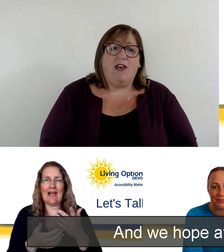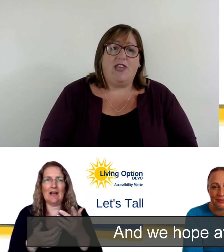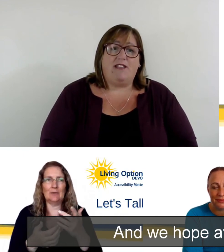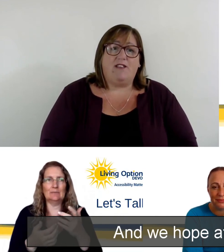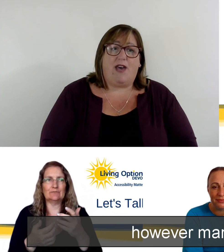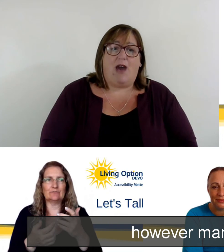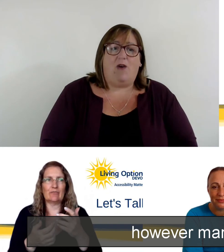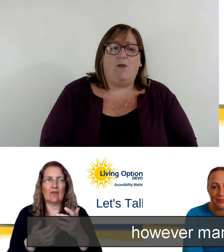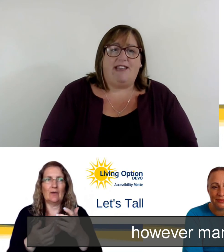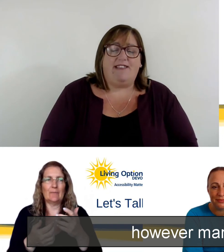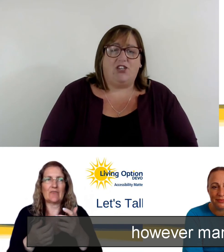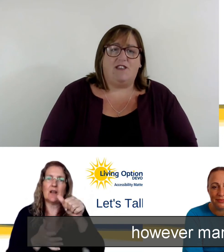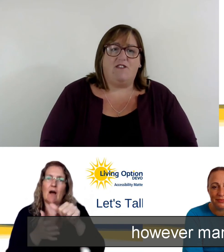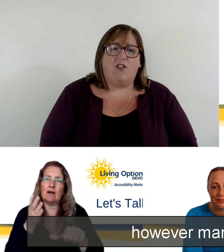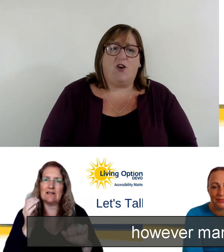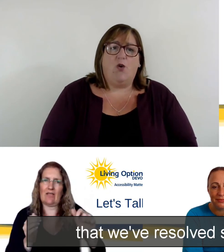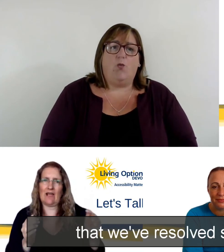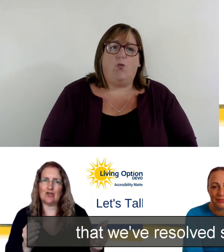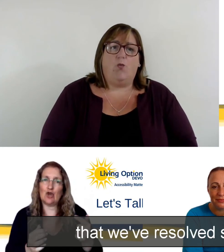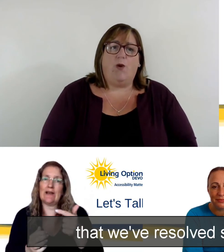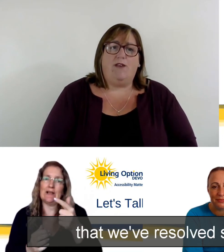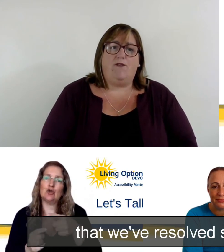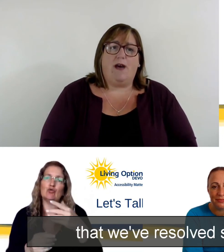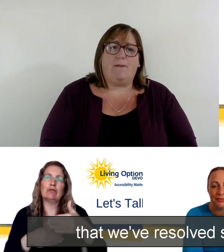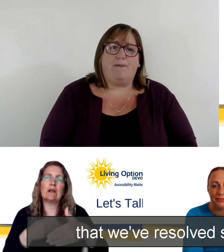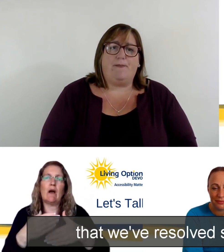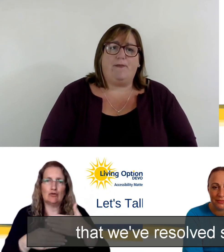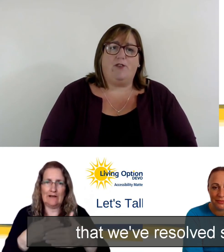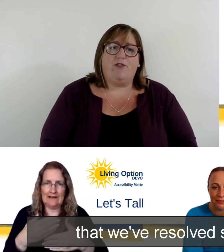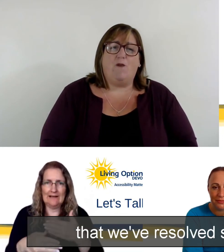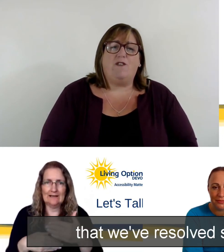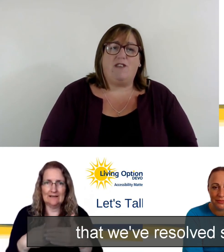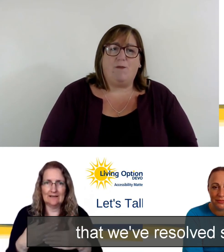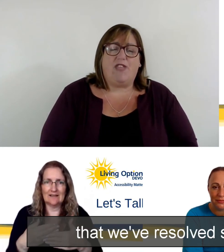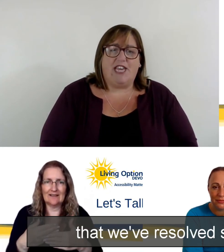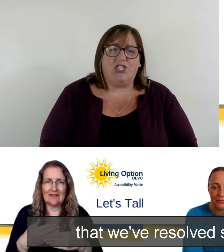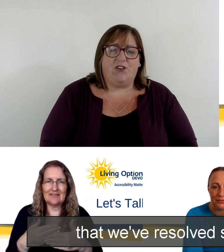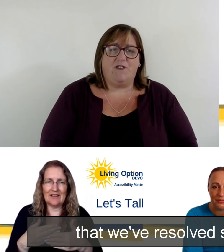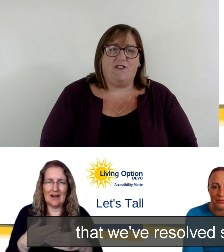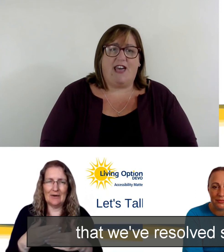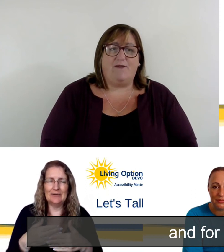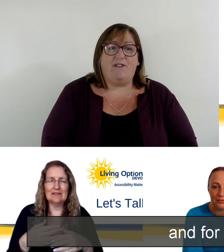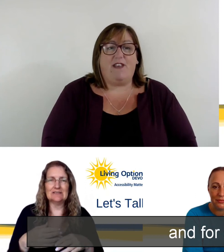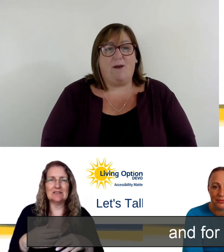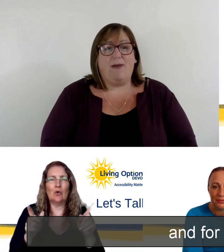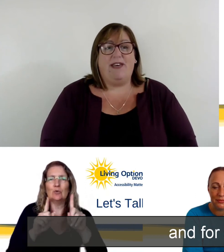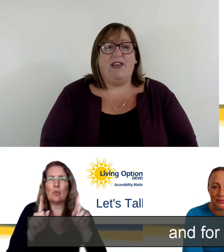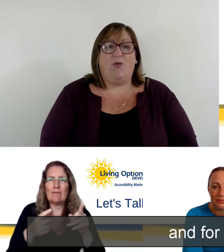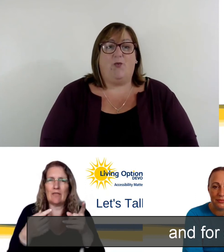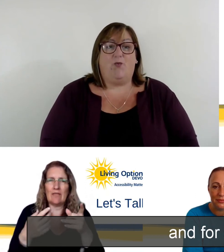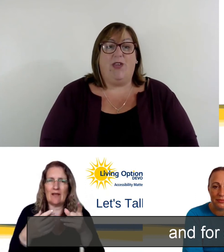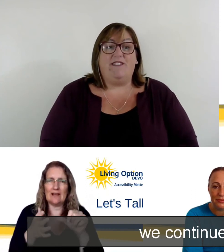after the end of however many sessions that we've resolved some of their issues, and for